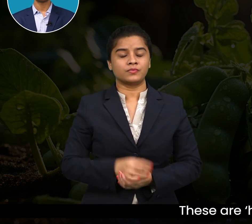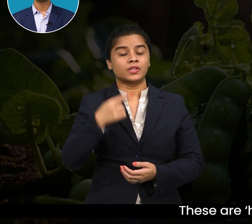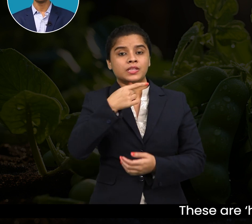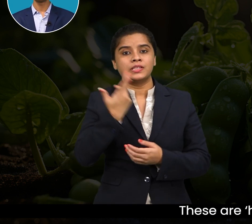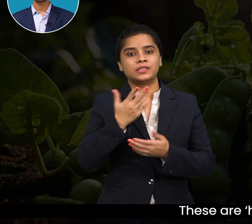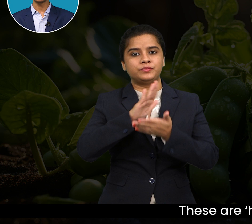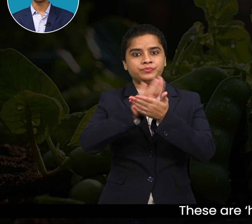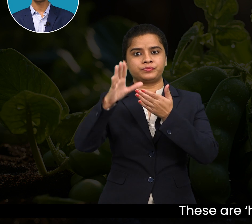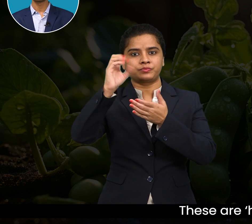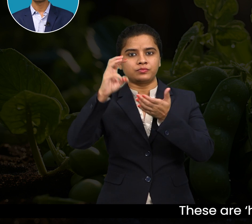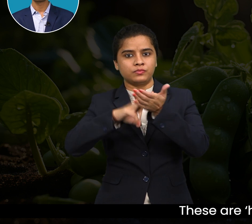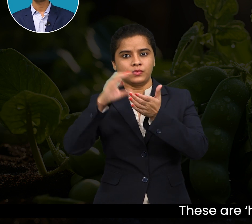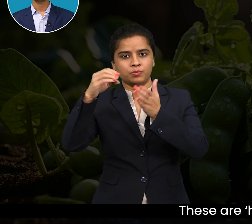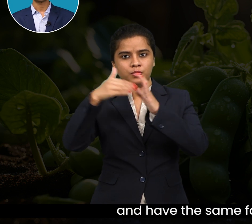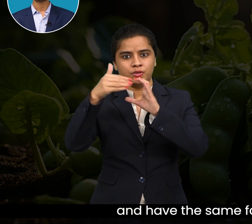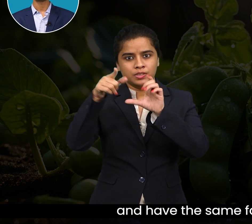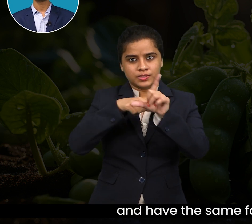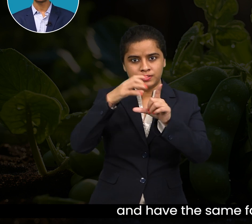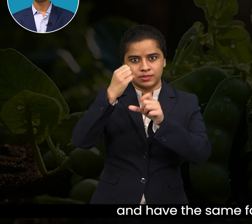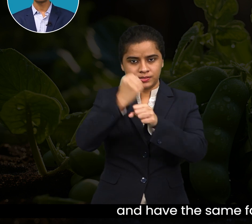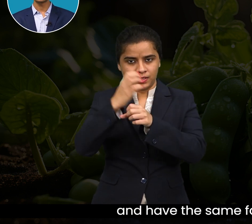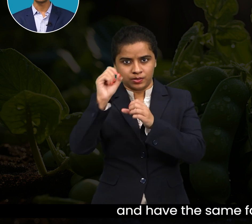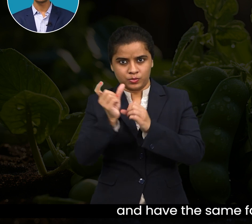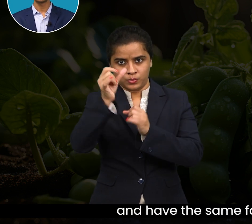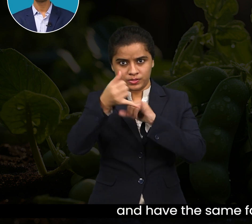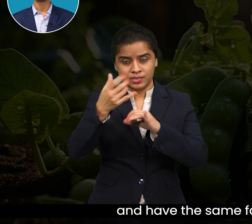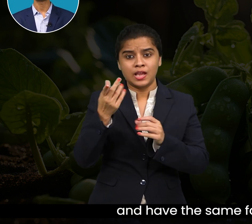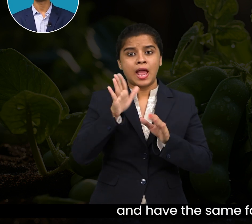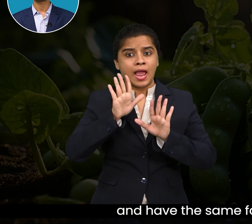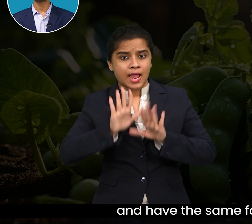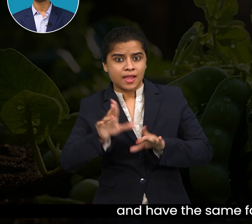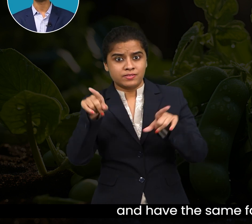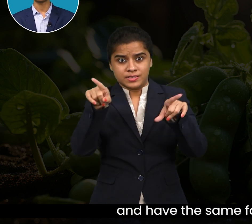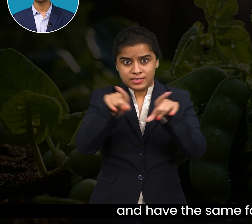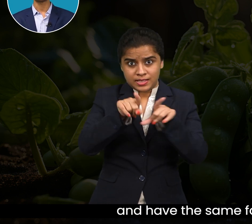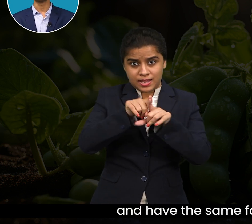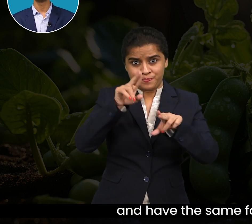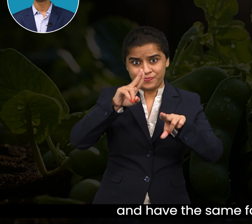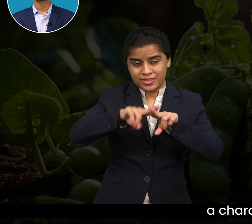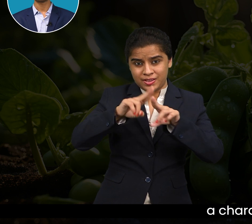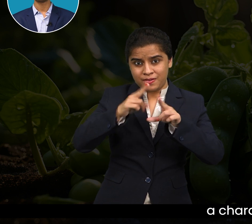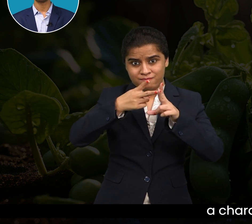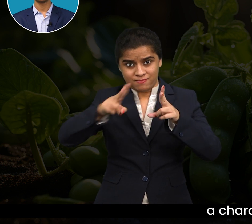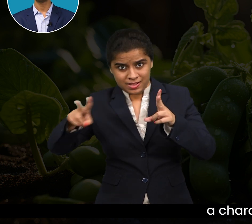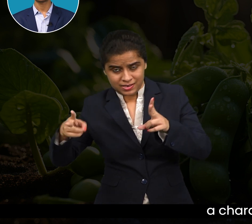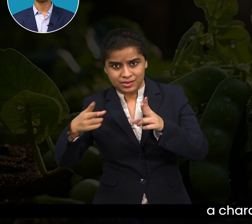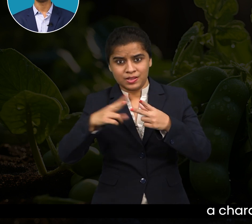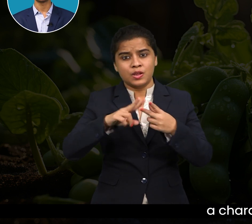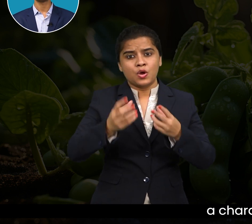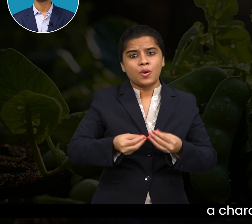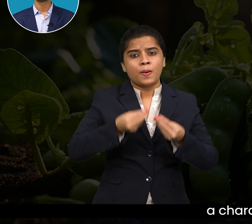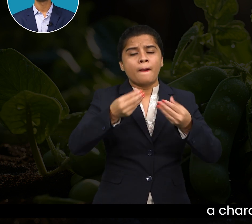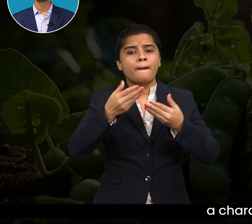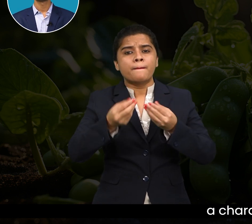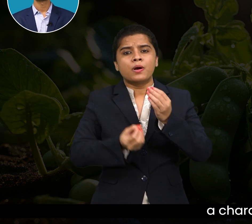These are homozygous and have the same factors for representing a character capital Y, capital